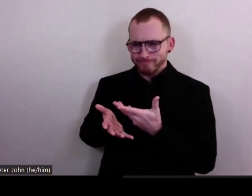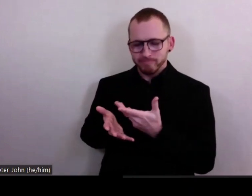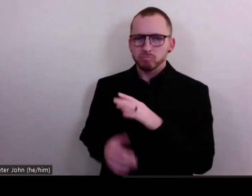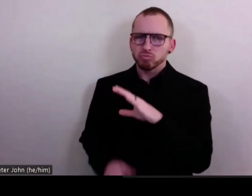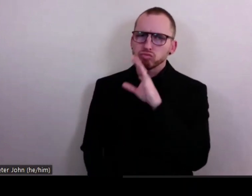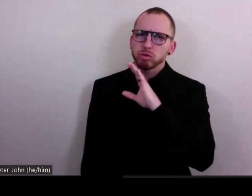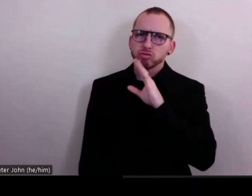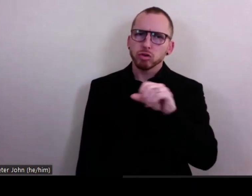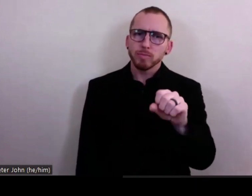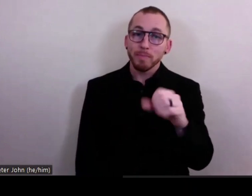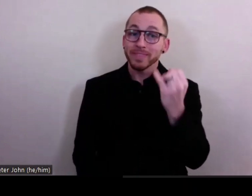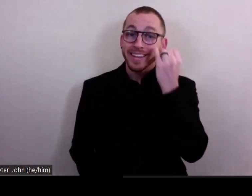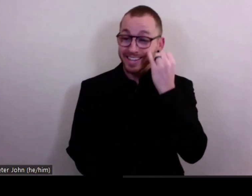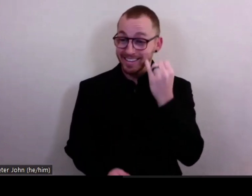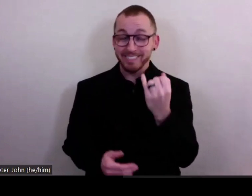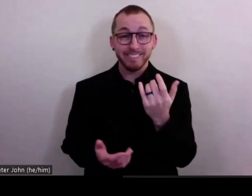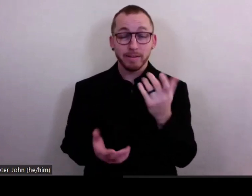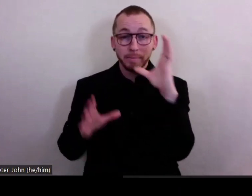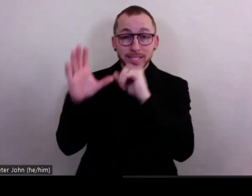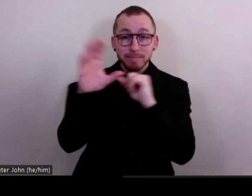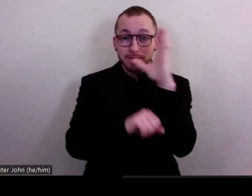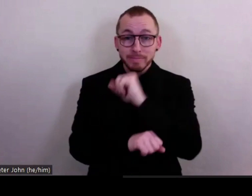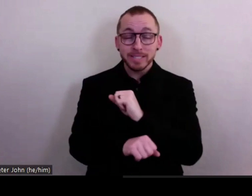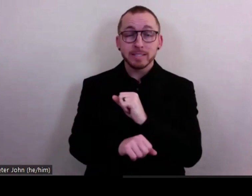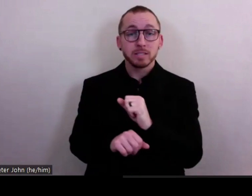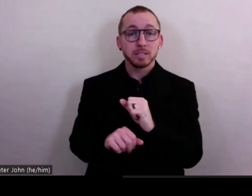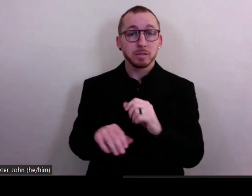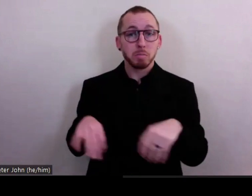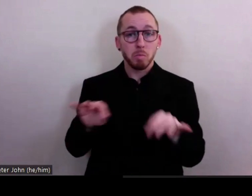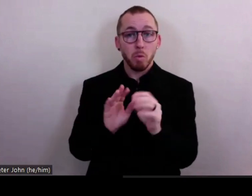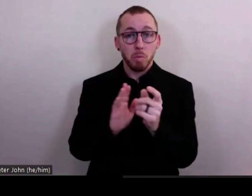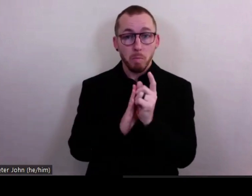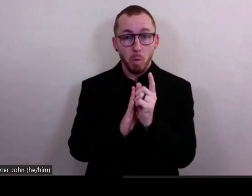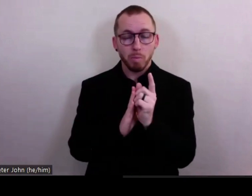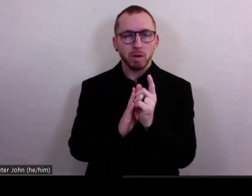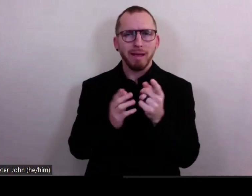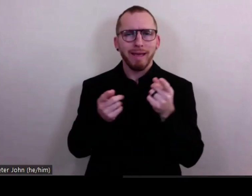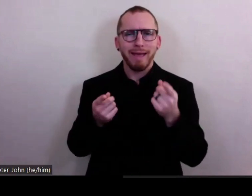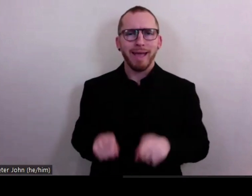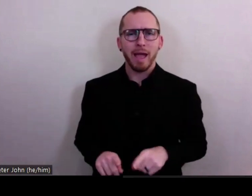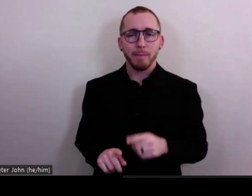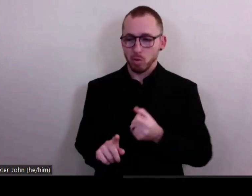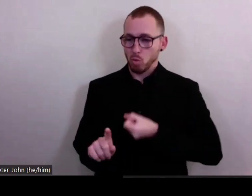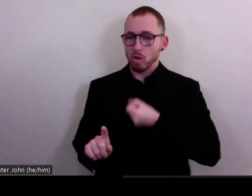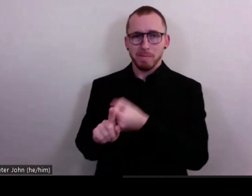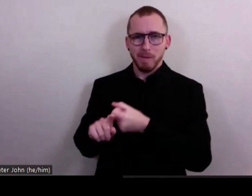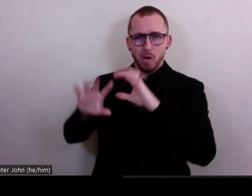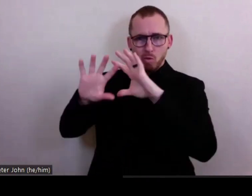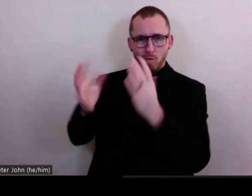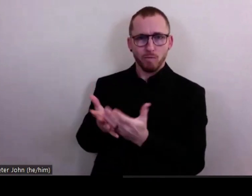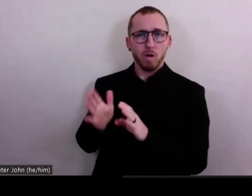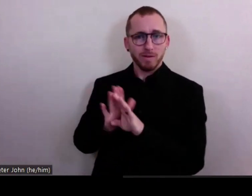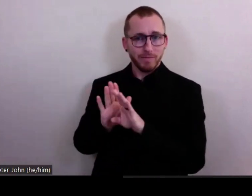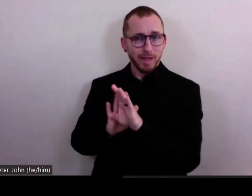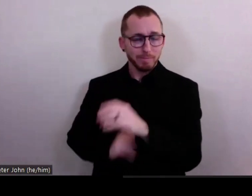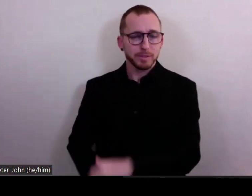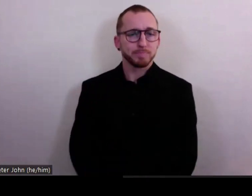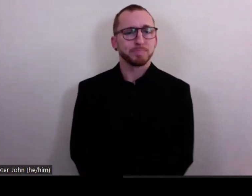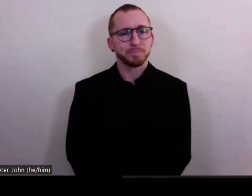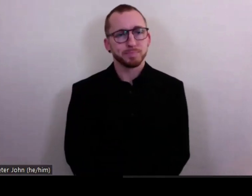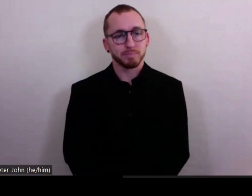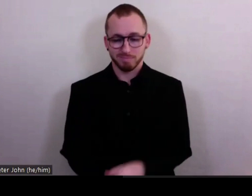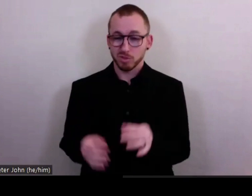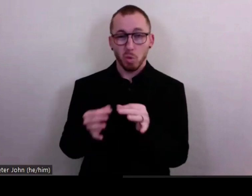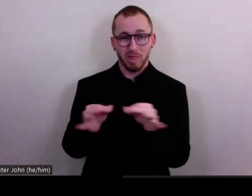brain if we miss those crucial developmental moments, it impacts overall development. And so language is a part of that.